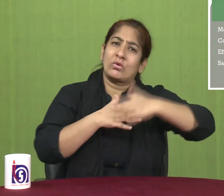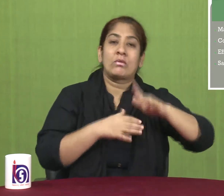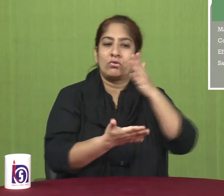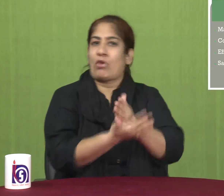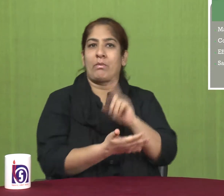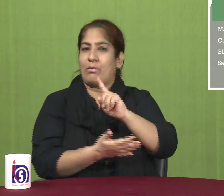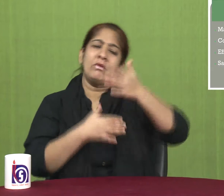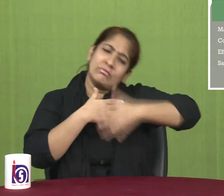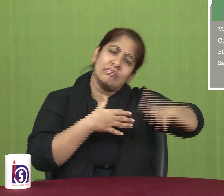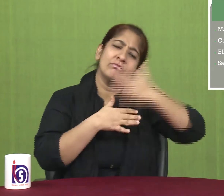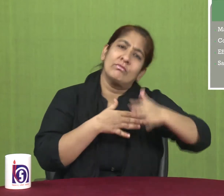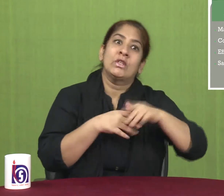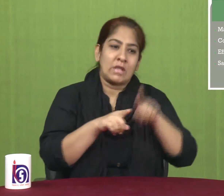Continuous availability.